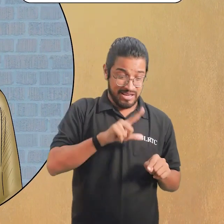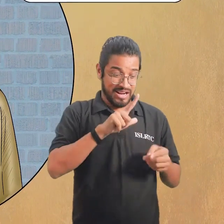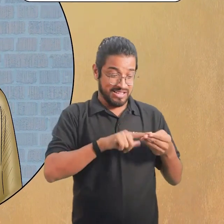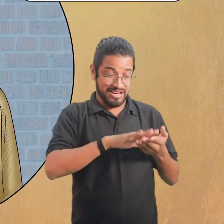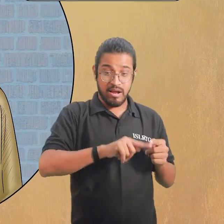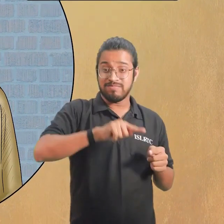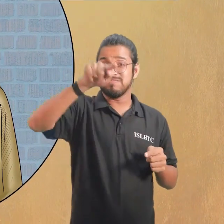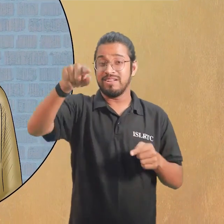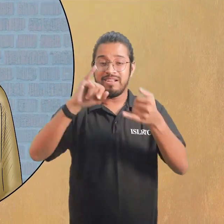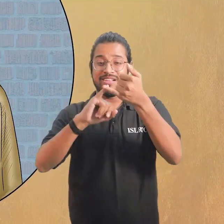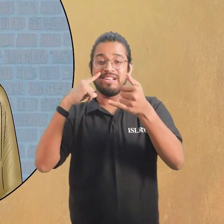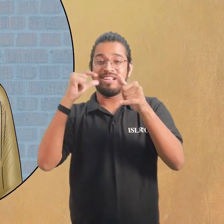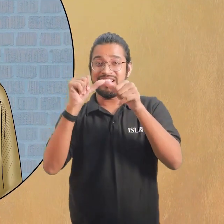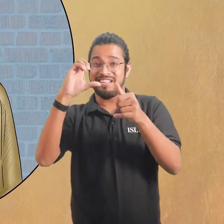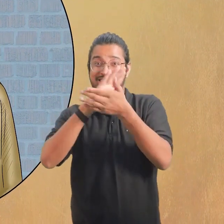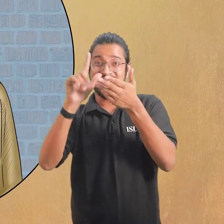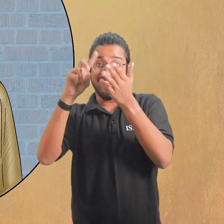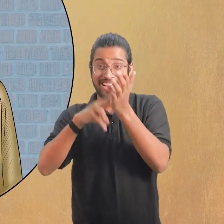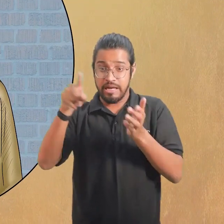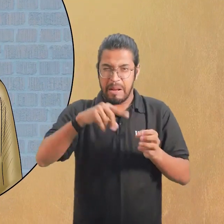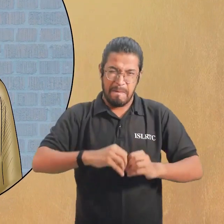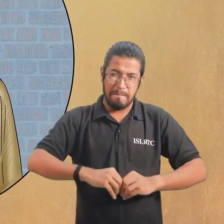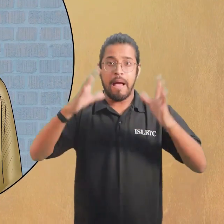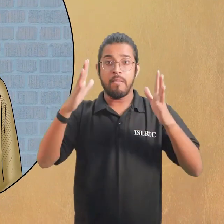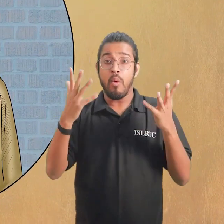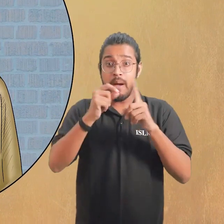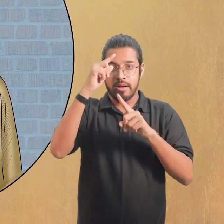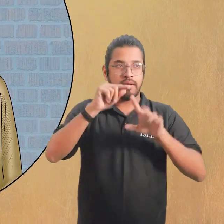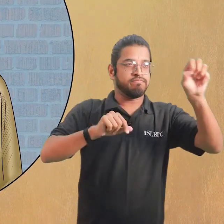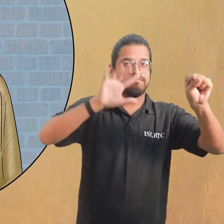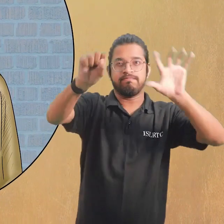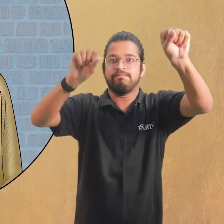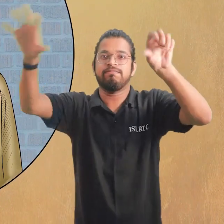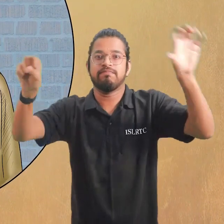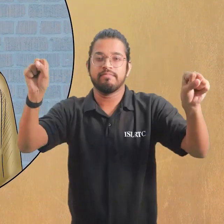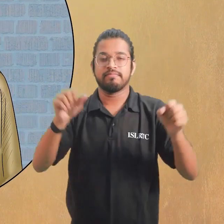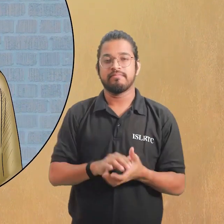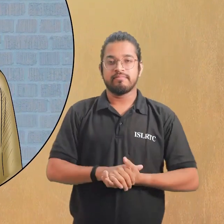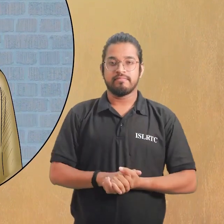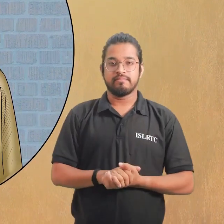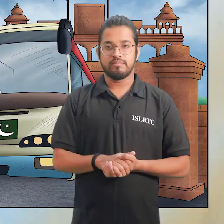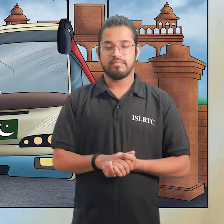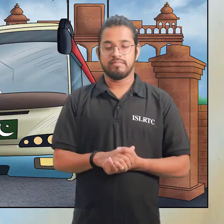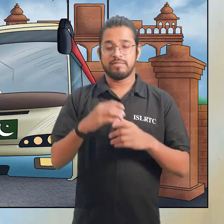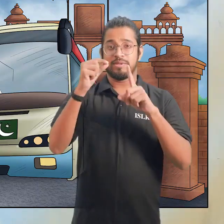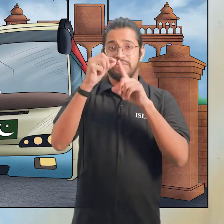Let us cut off India's national highway to Leh and Siachen.